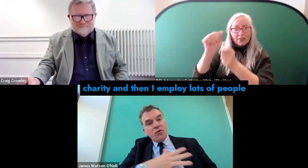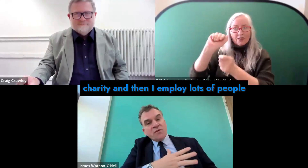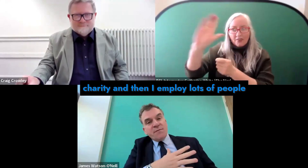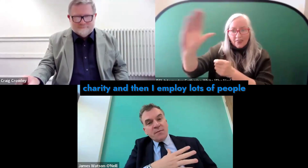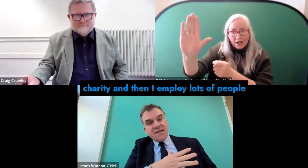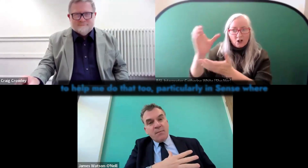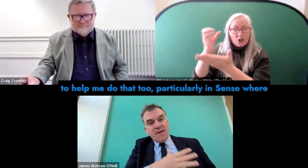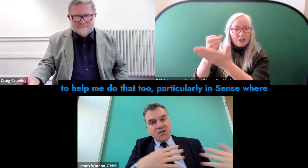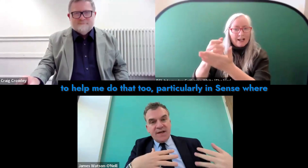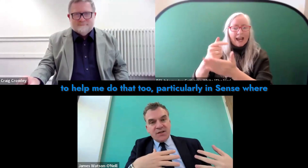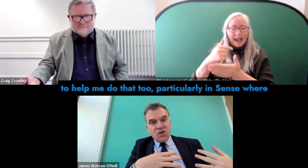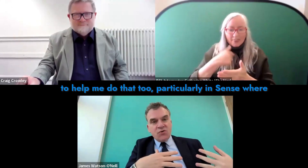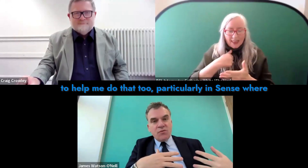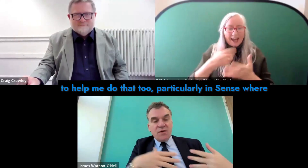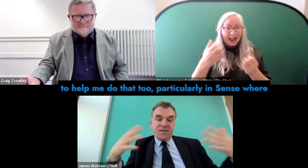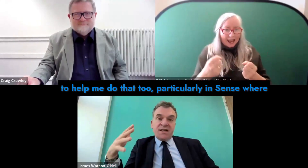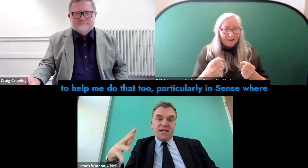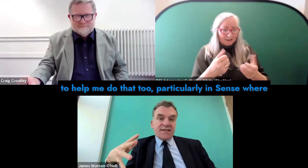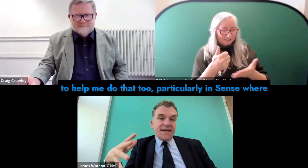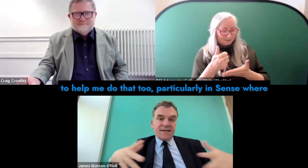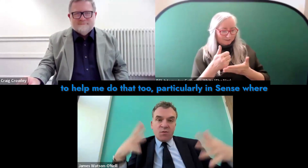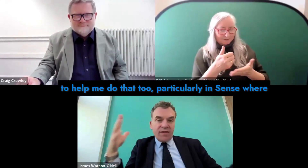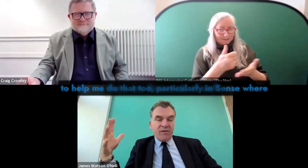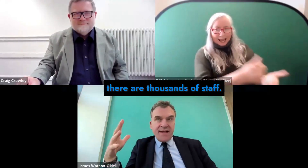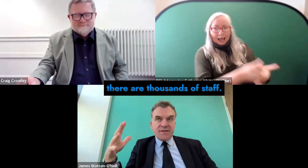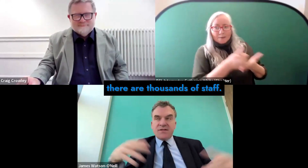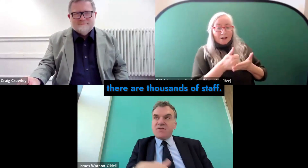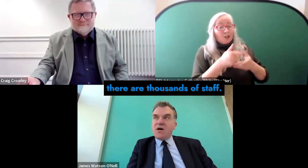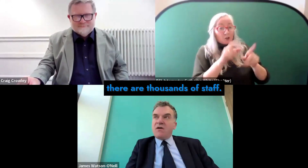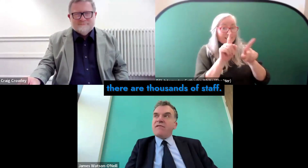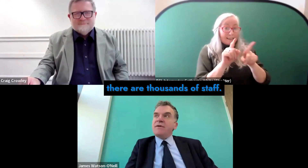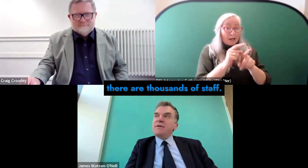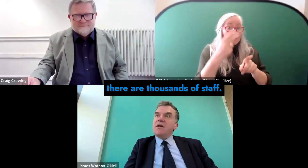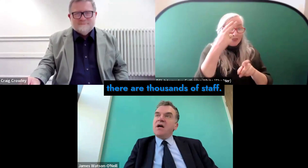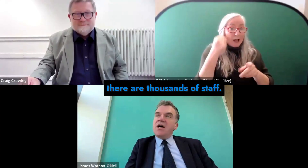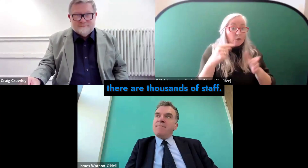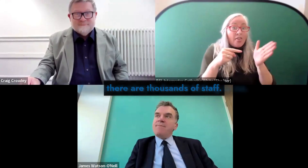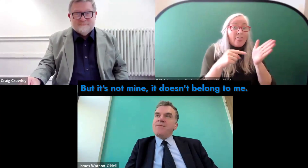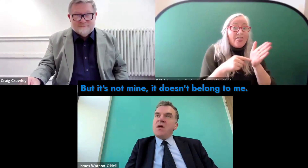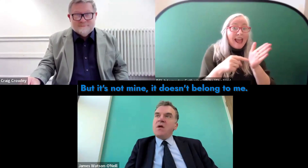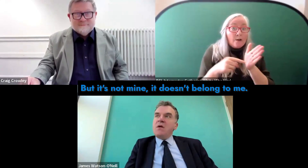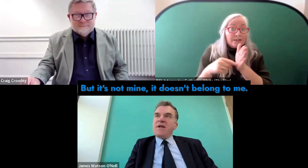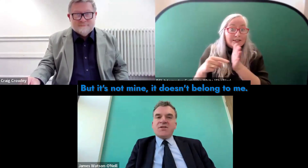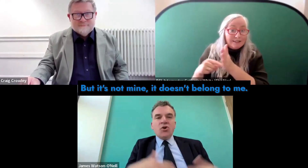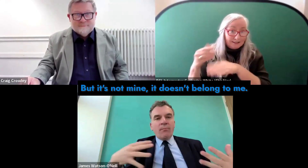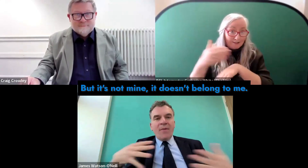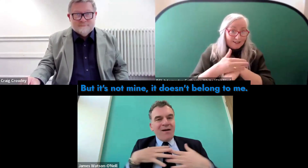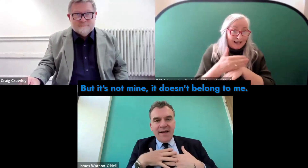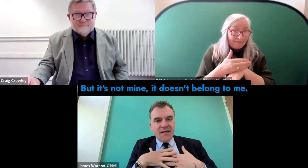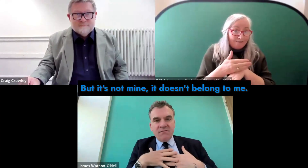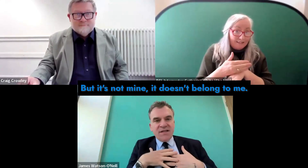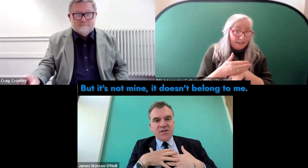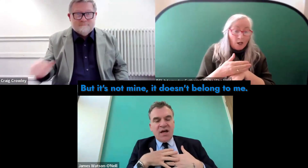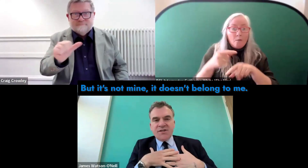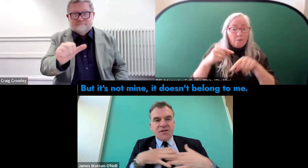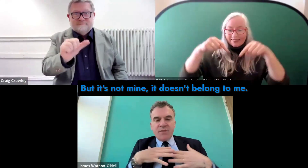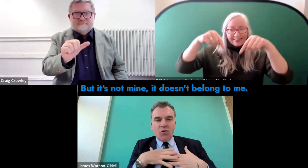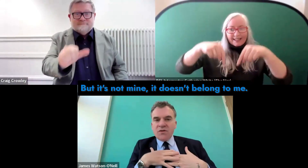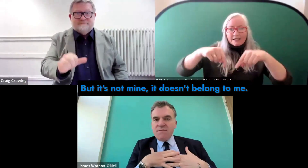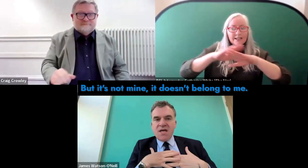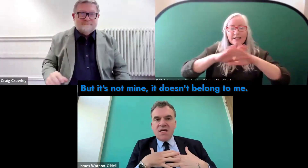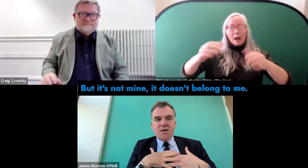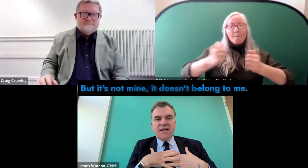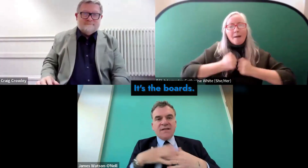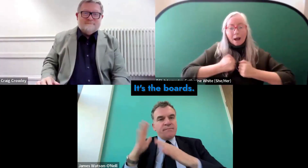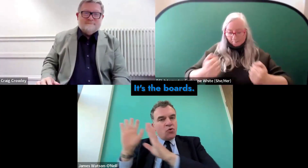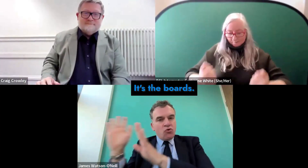then I employ lots of people to help me do that too, and particularly in Sense where there are thousands of staff. But it's not mine. It doesn't